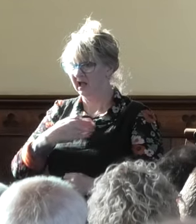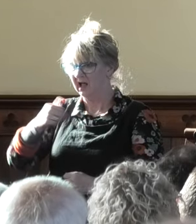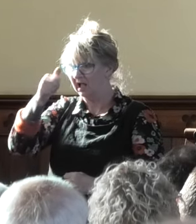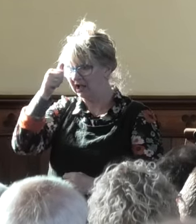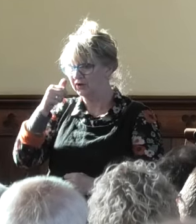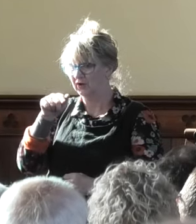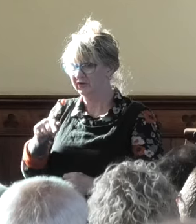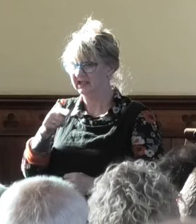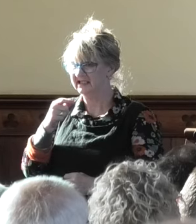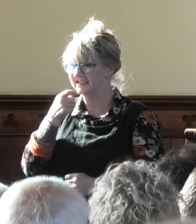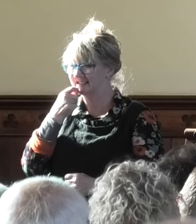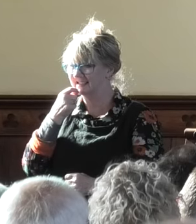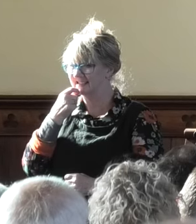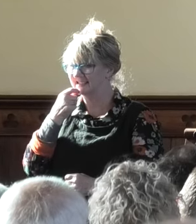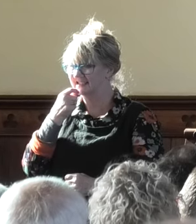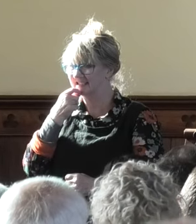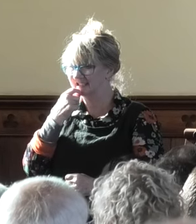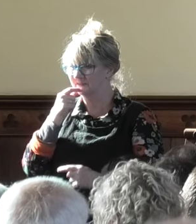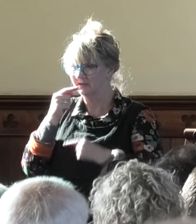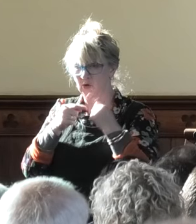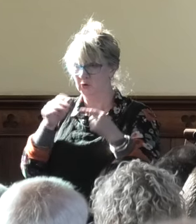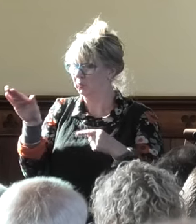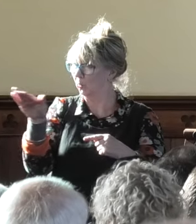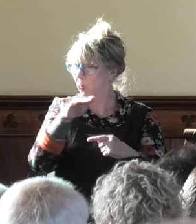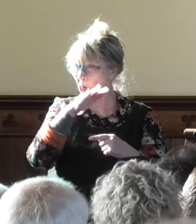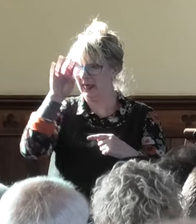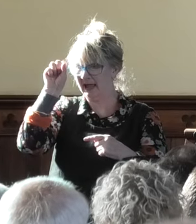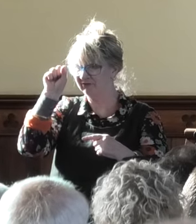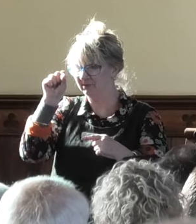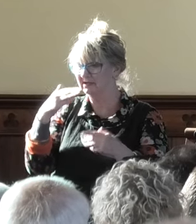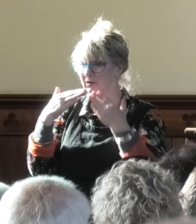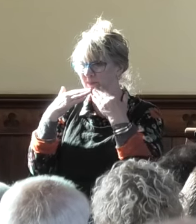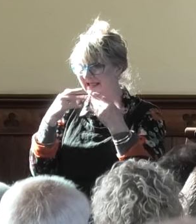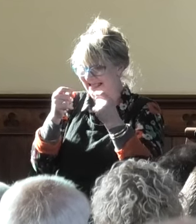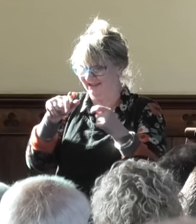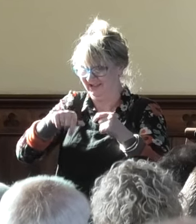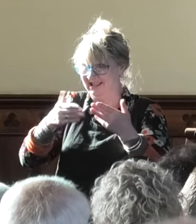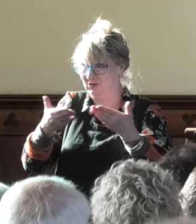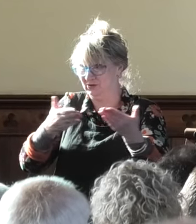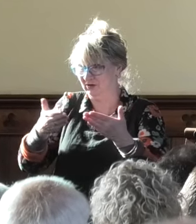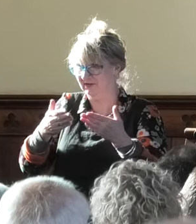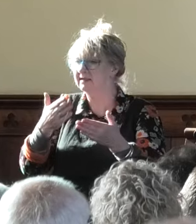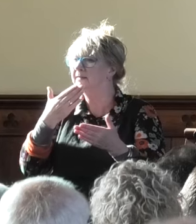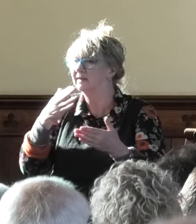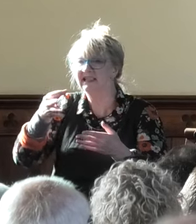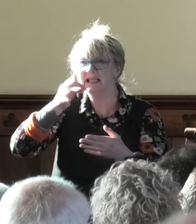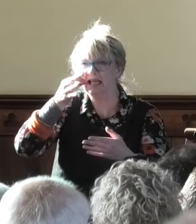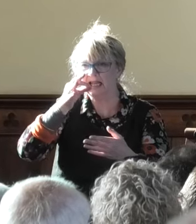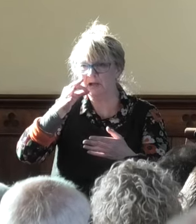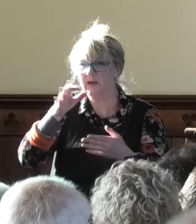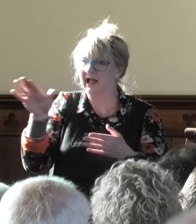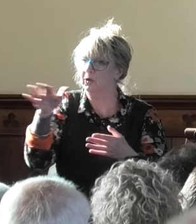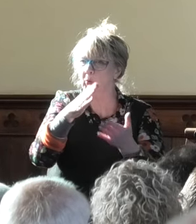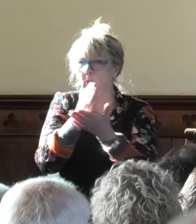that this is just the tip of the iceberg. You've all got memories of Rin. And after the service, we'd encourage you to grab a cuppa. And can you